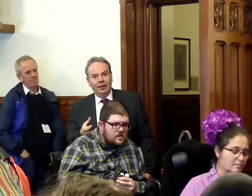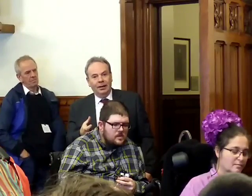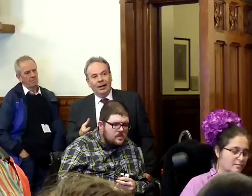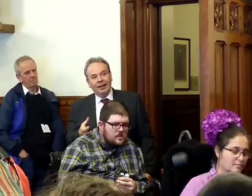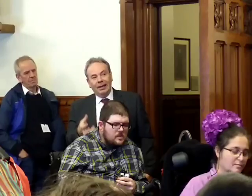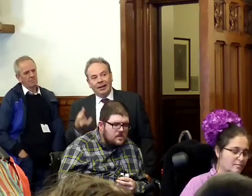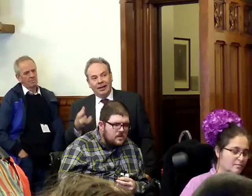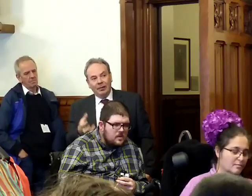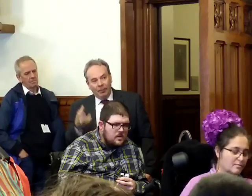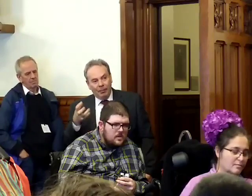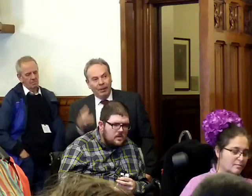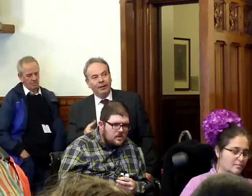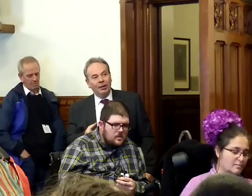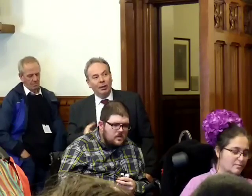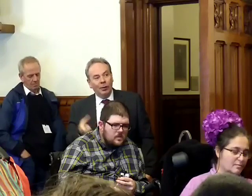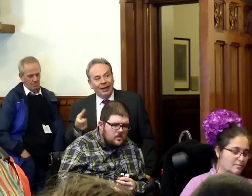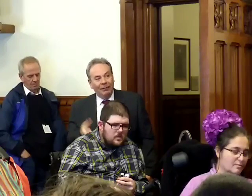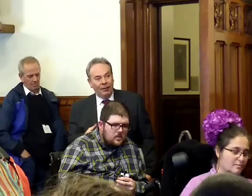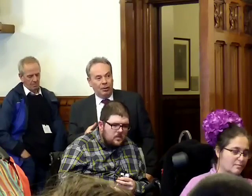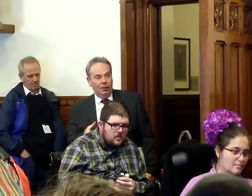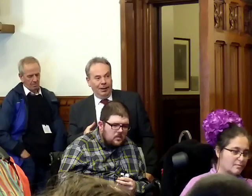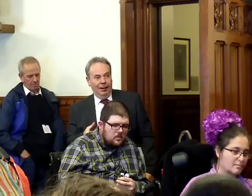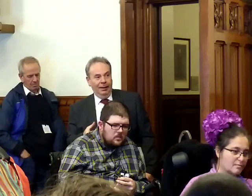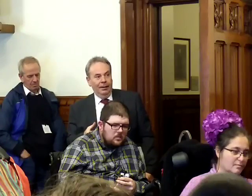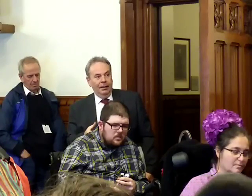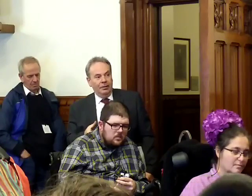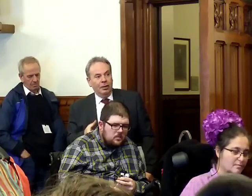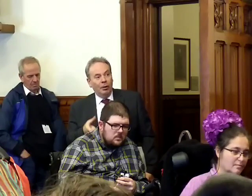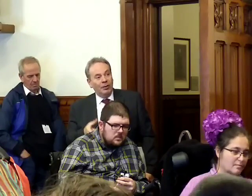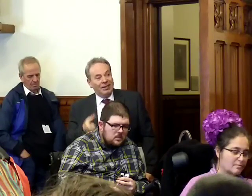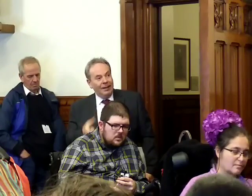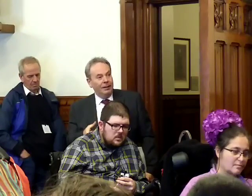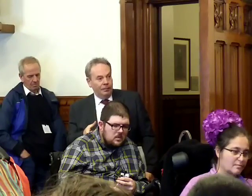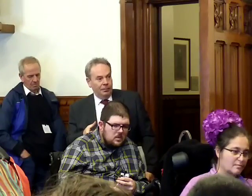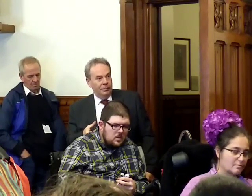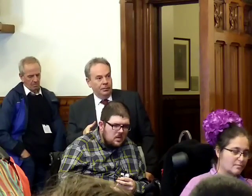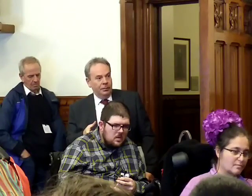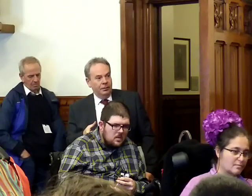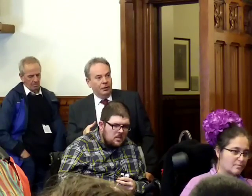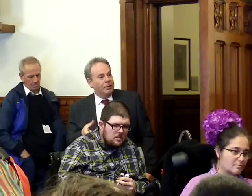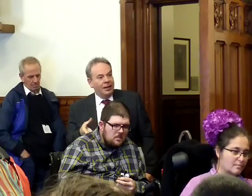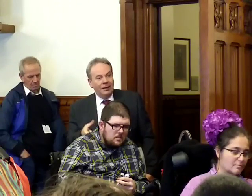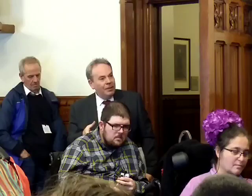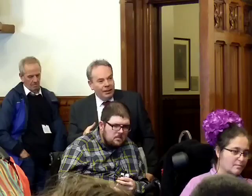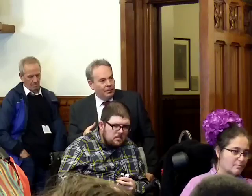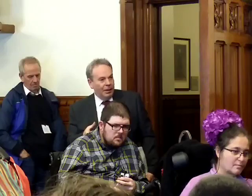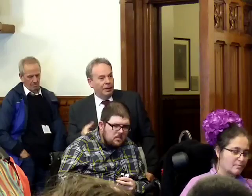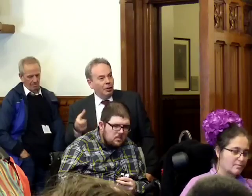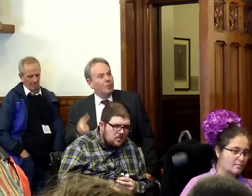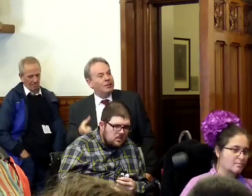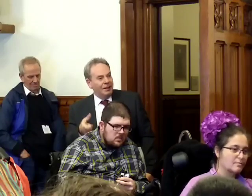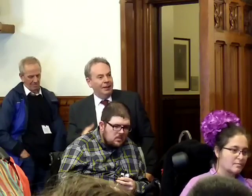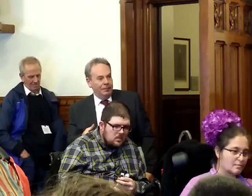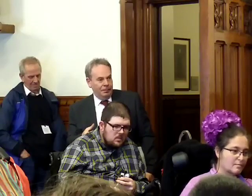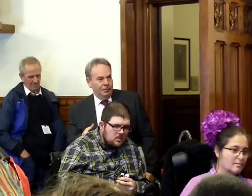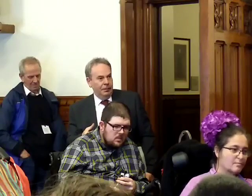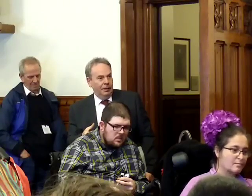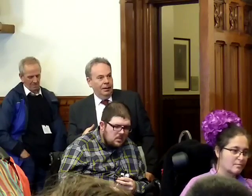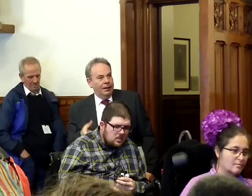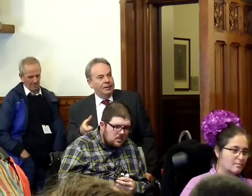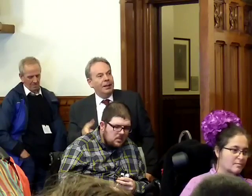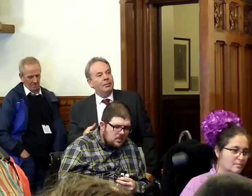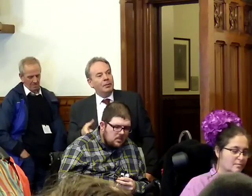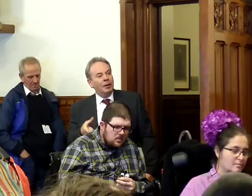parliament. And I appeal to you individually to go to see them. Don't send them an email, go and see